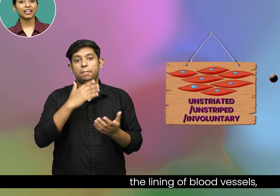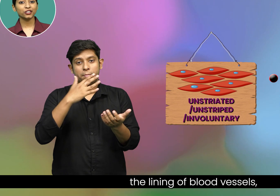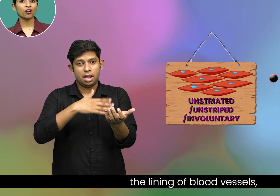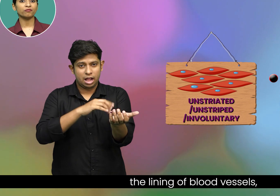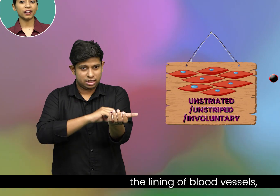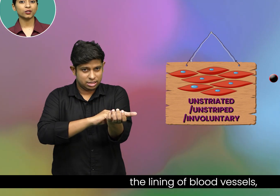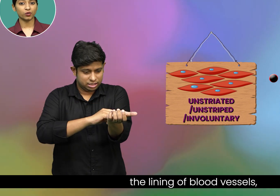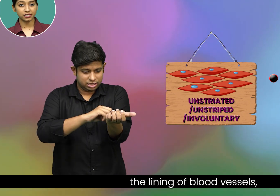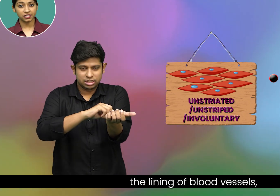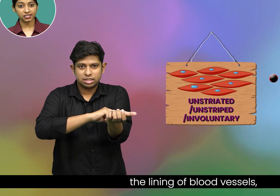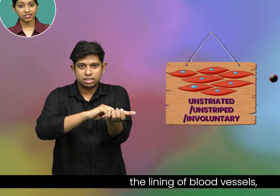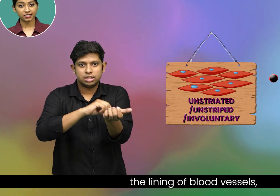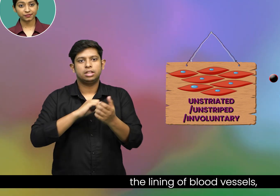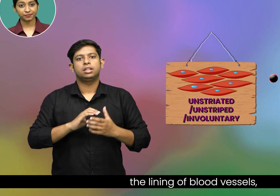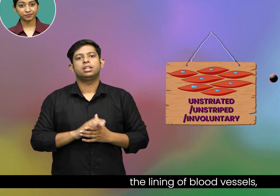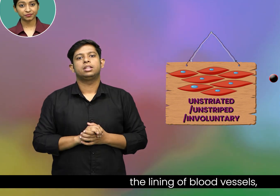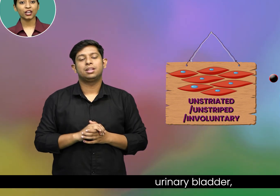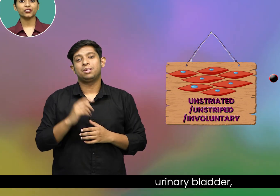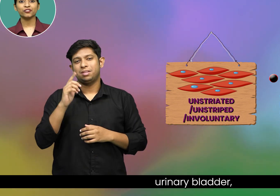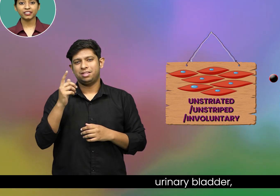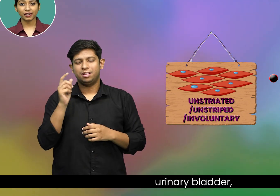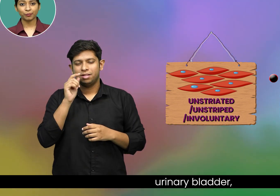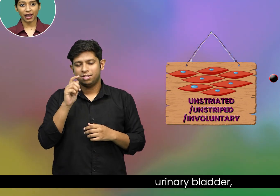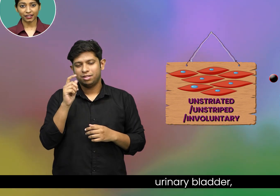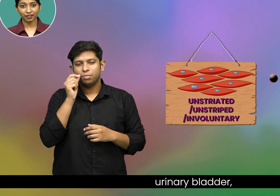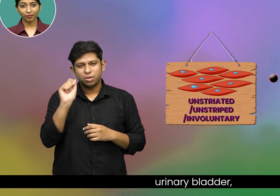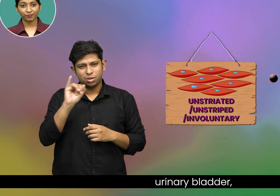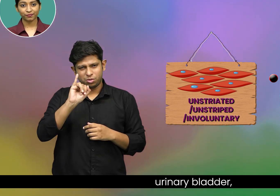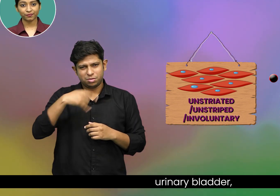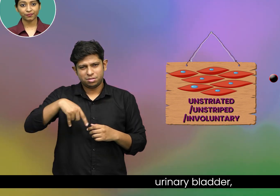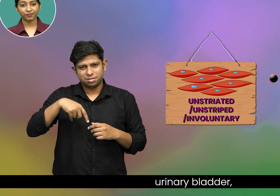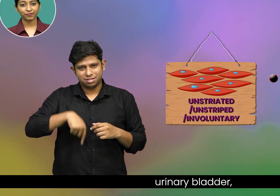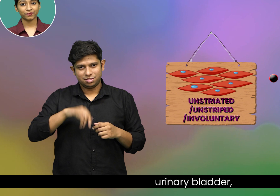the lining of blood vessels, urinary bladder,